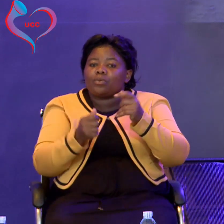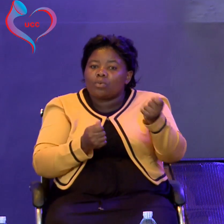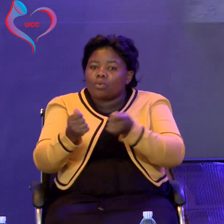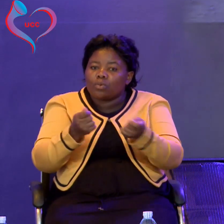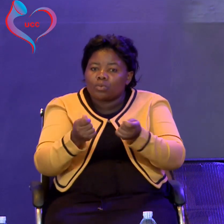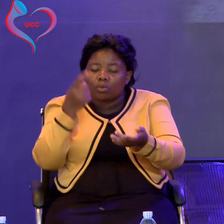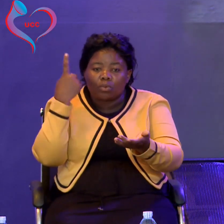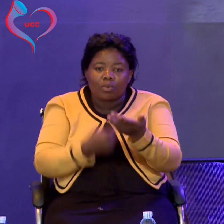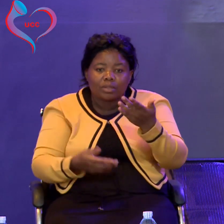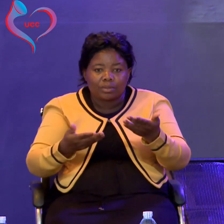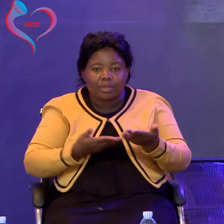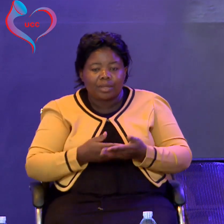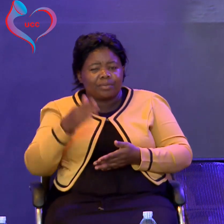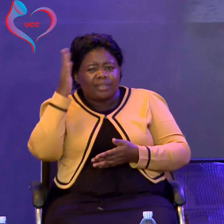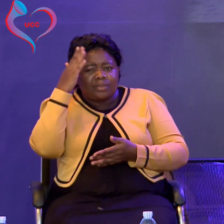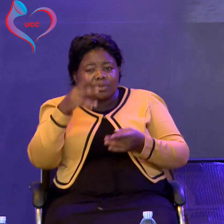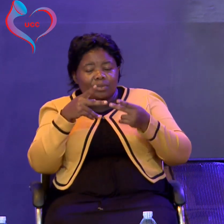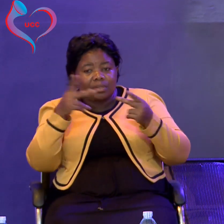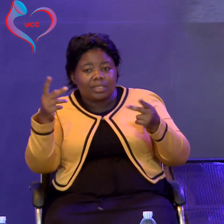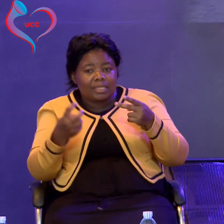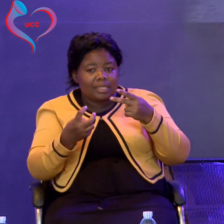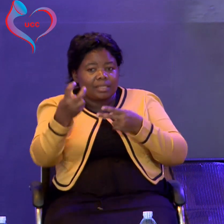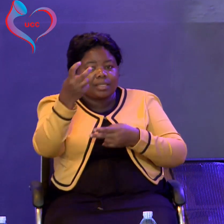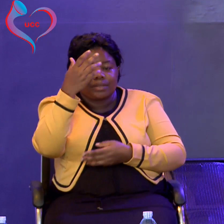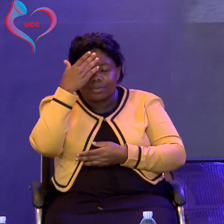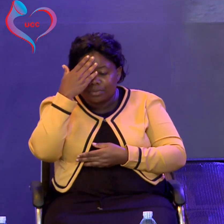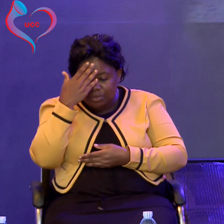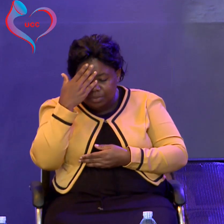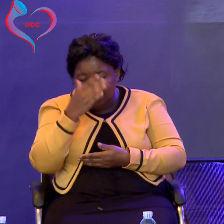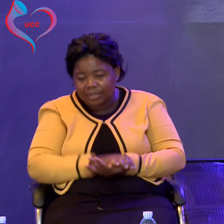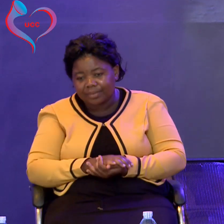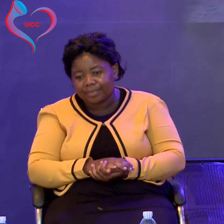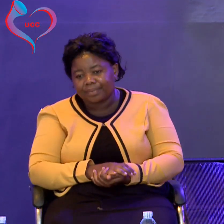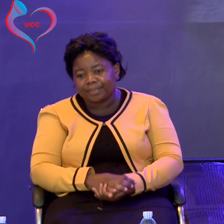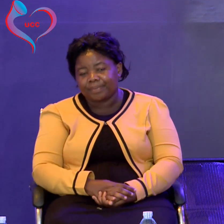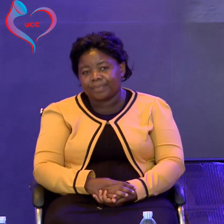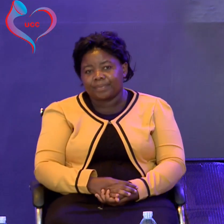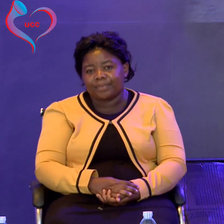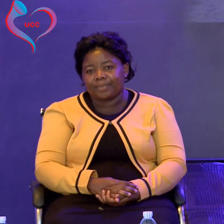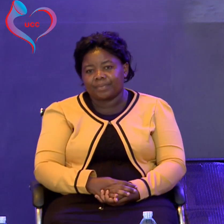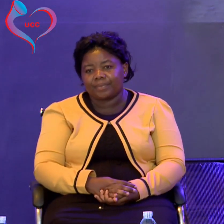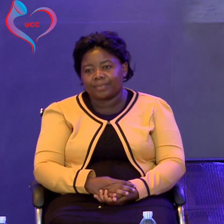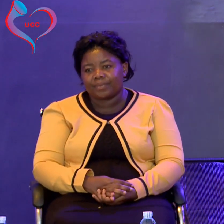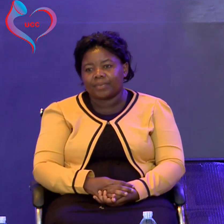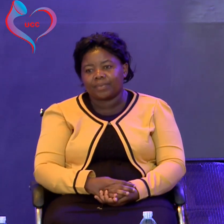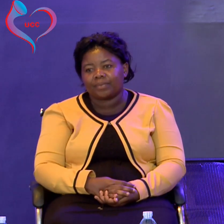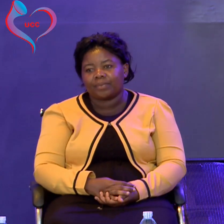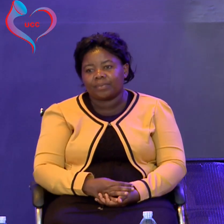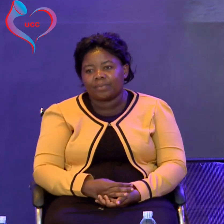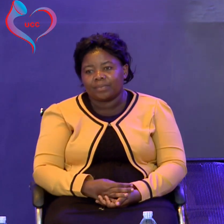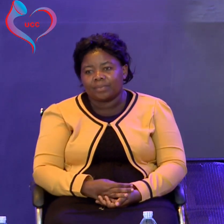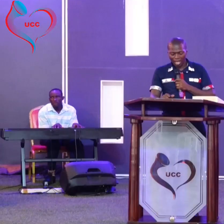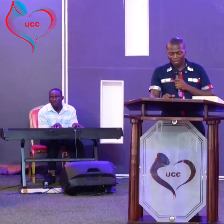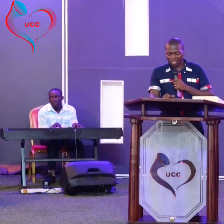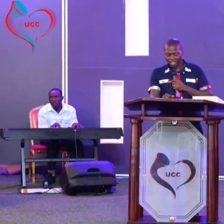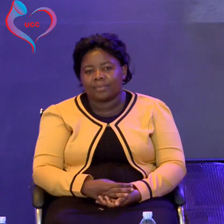once you have a control over what you are, it is a journey which means you've begun the journey of humility. That's how I can answer